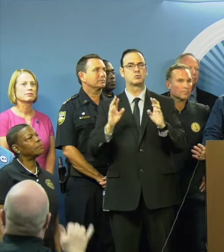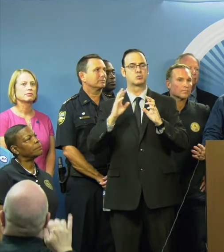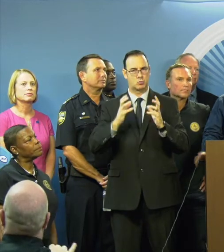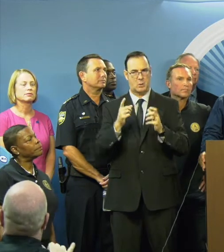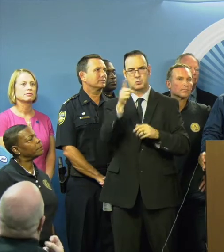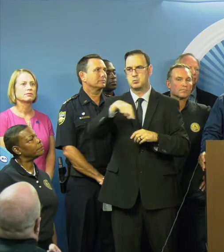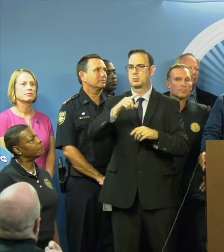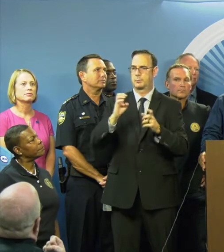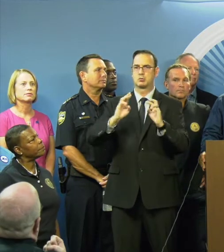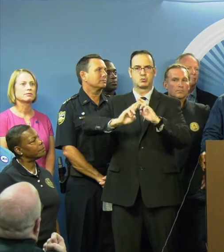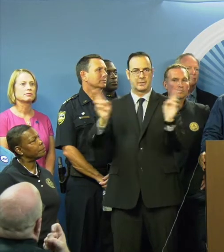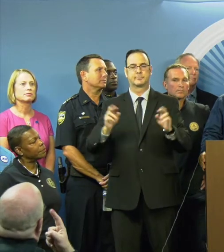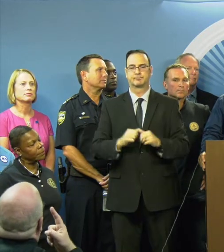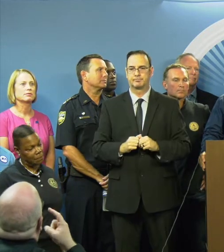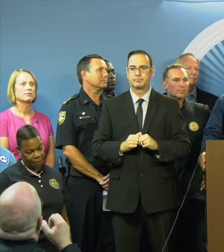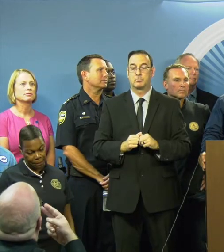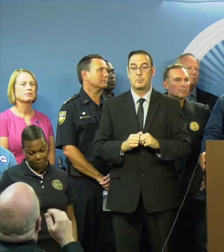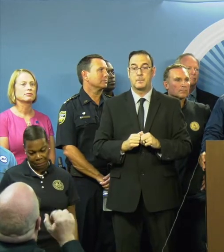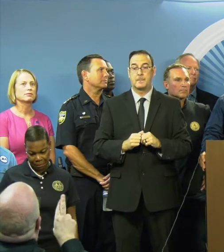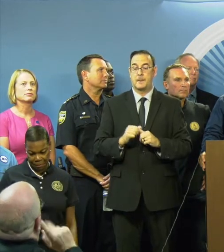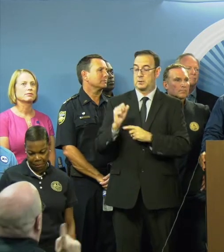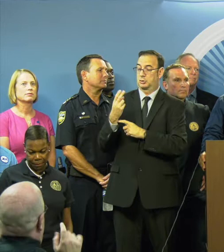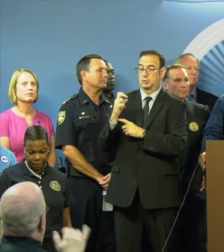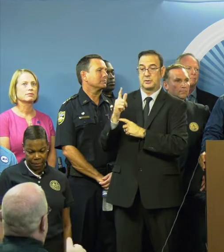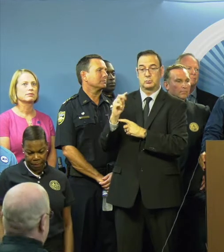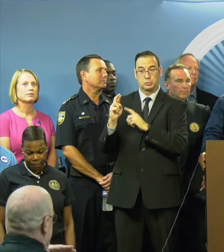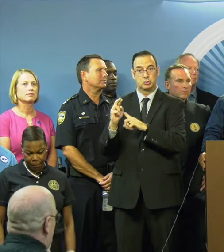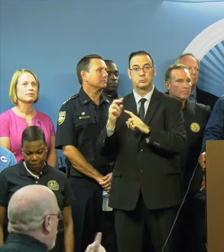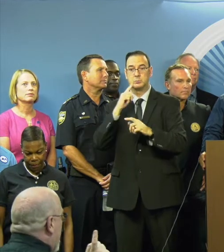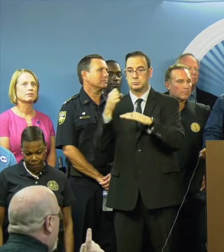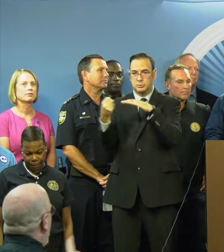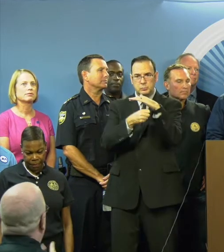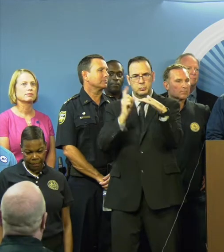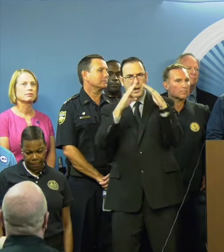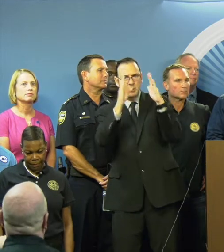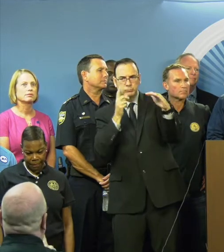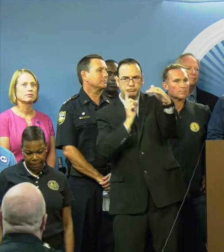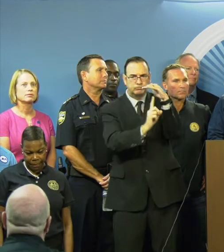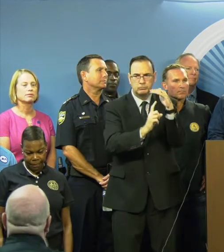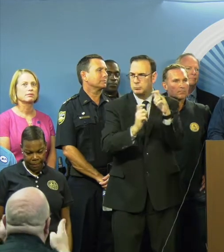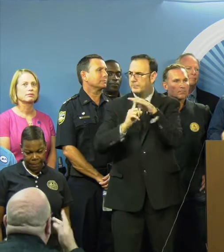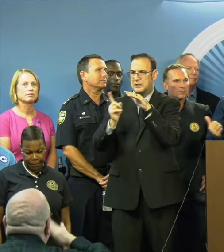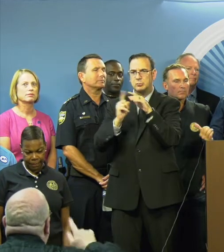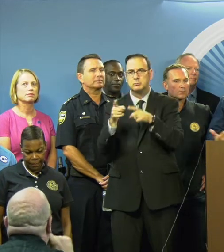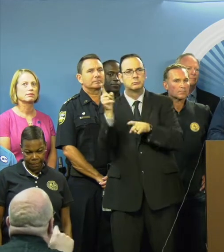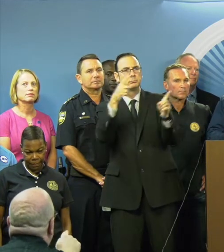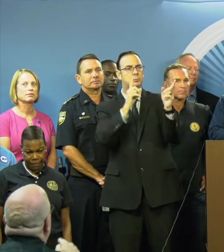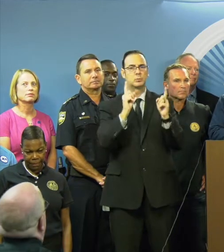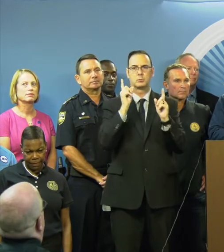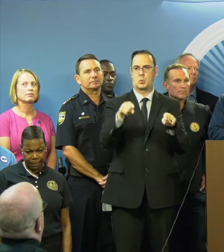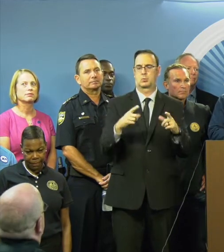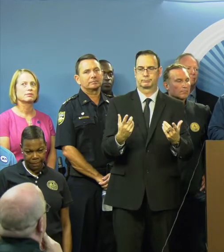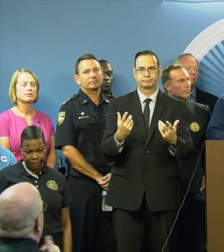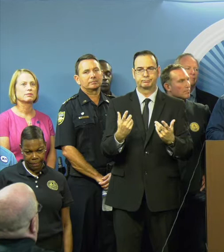precautions. Understand where shelters are in your area. Understand where evacuation routes are available to you. You know, I was speaking with